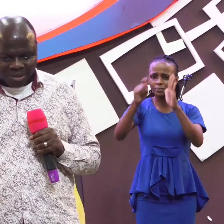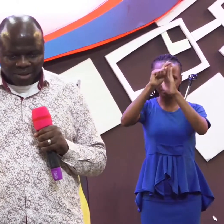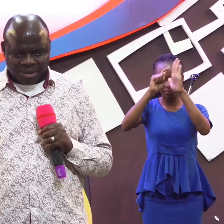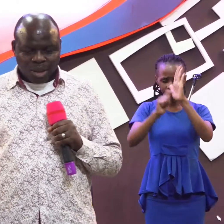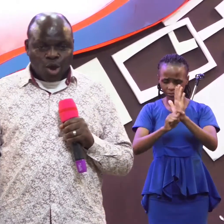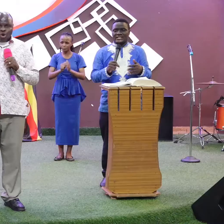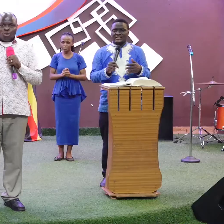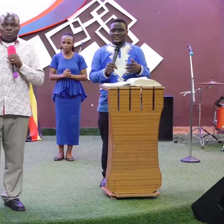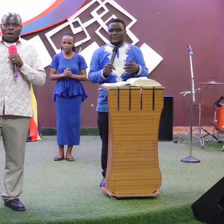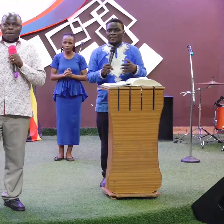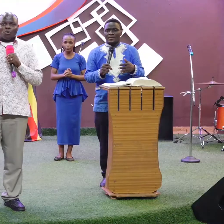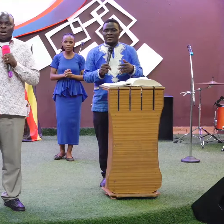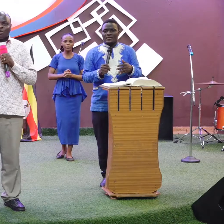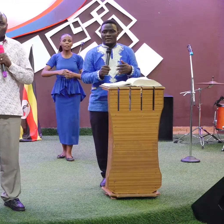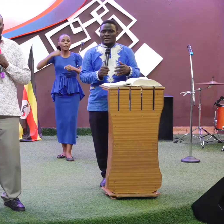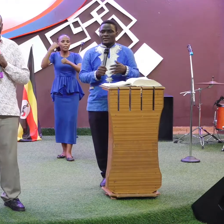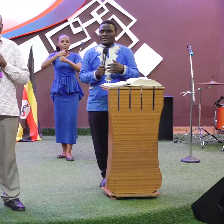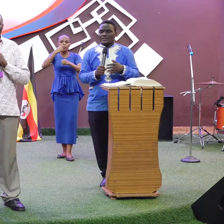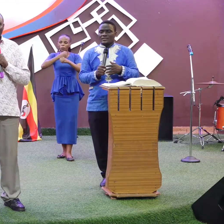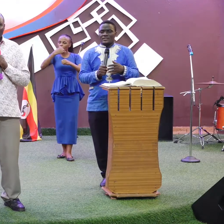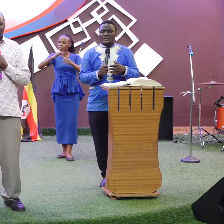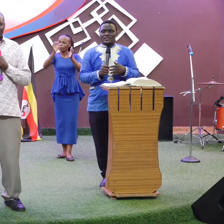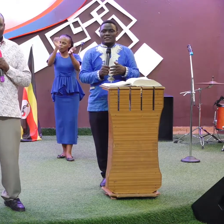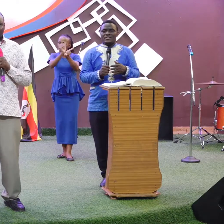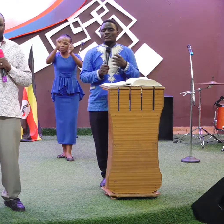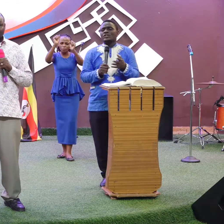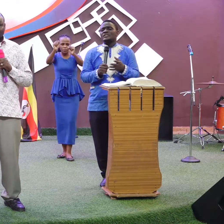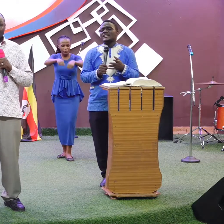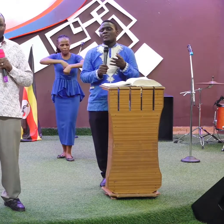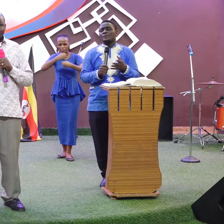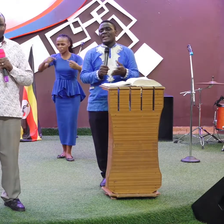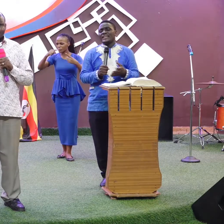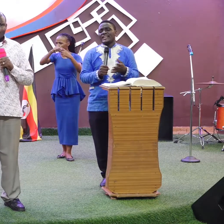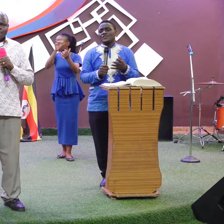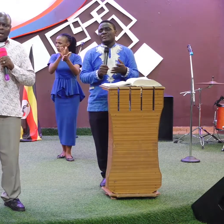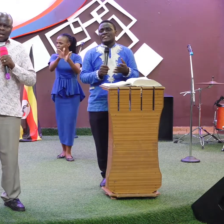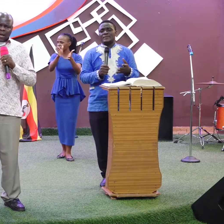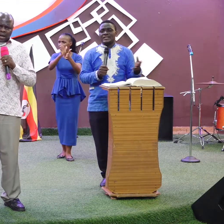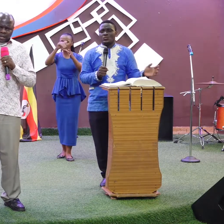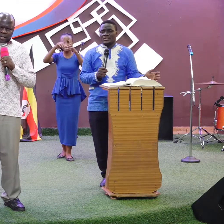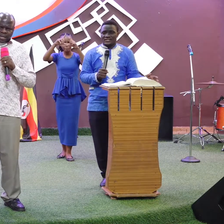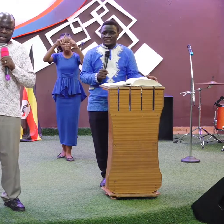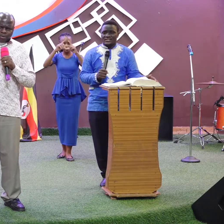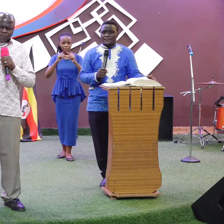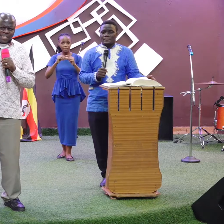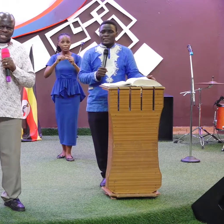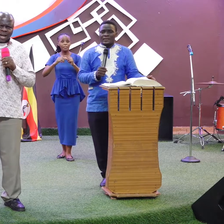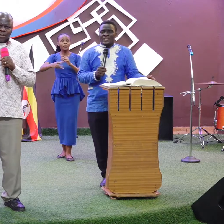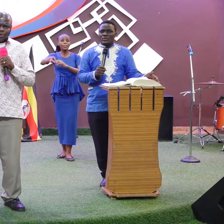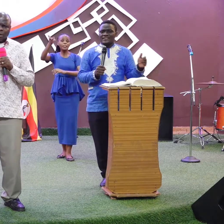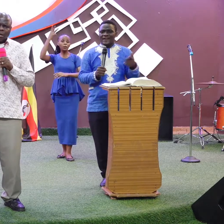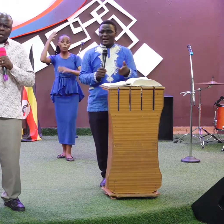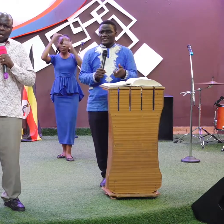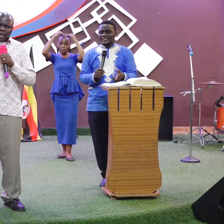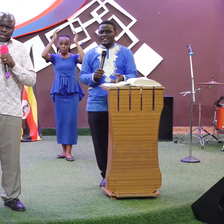New and Old Testament. Omulimu gwa Paulo gwe yakola tosobola gunnyonnyola mu bigambo. The role that Paul played cannot be explained in words. Yali mu Pharisee.